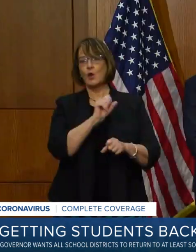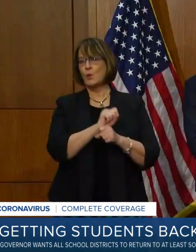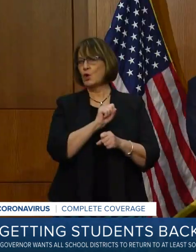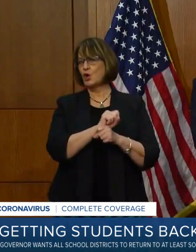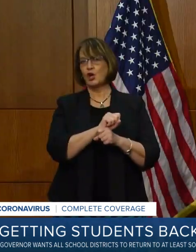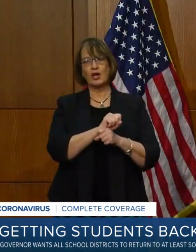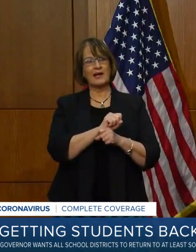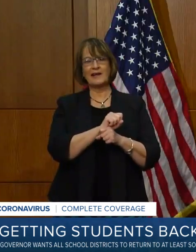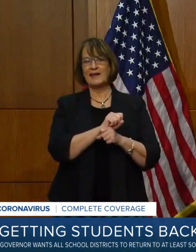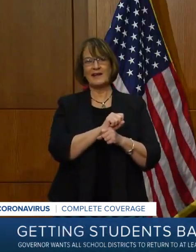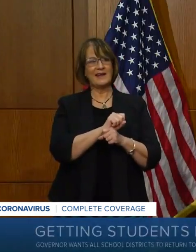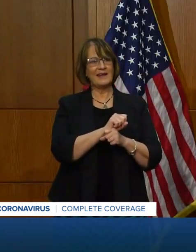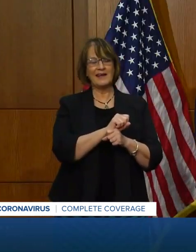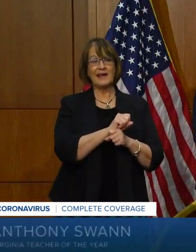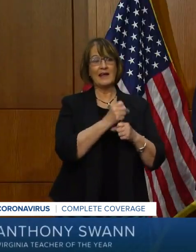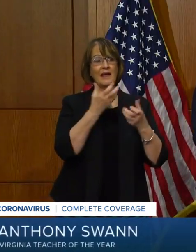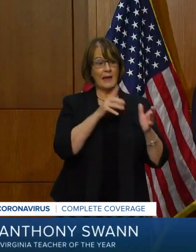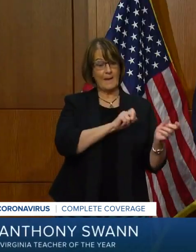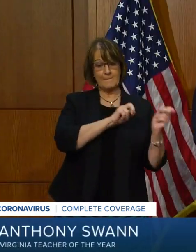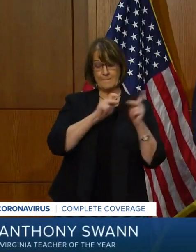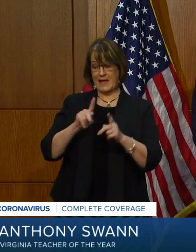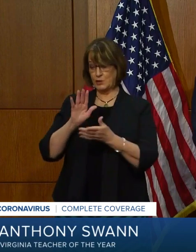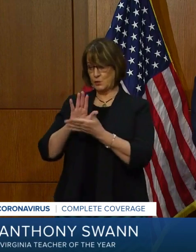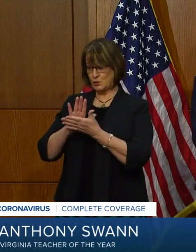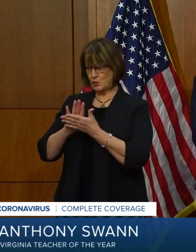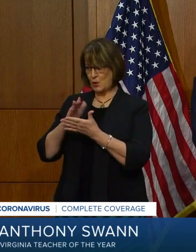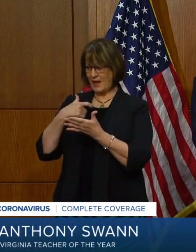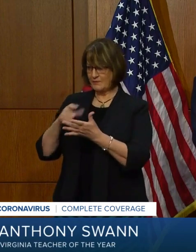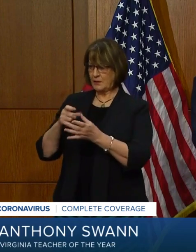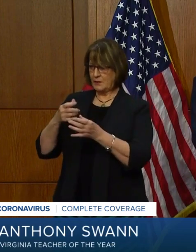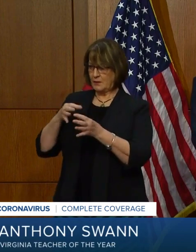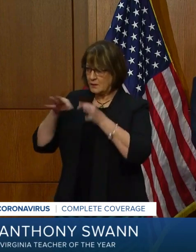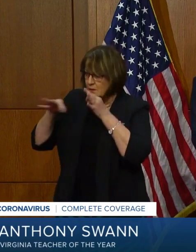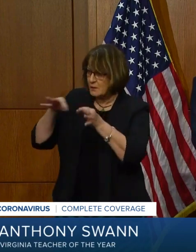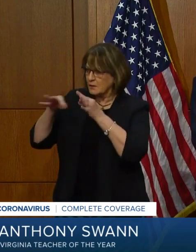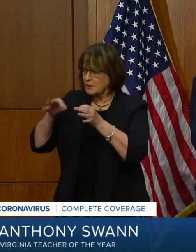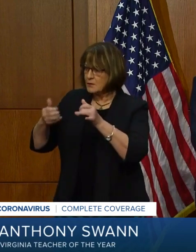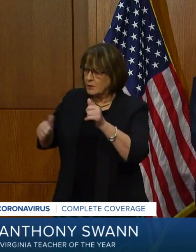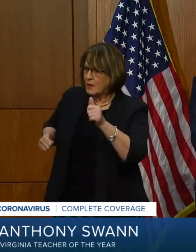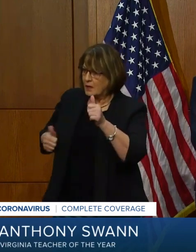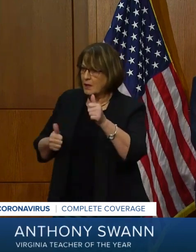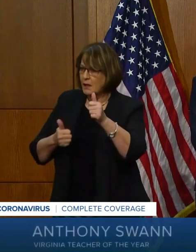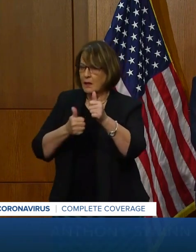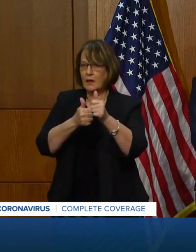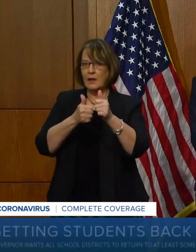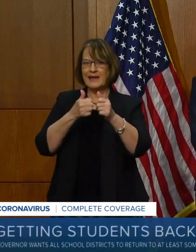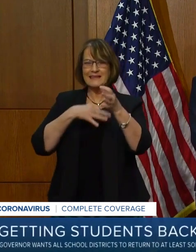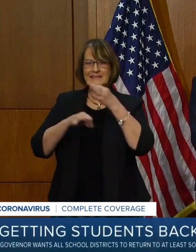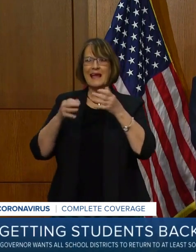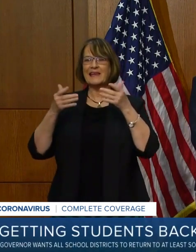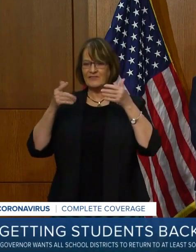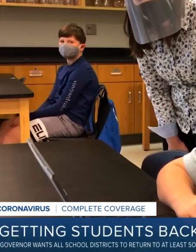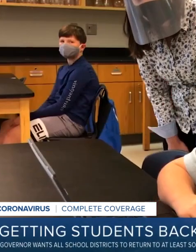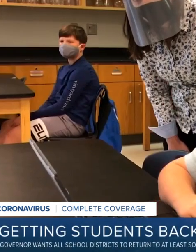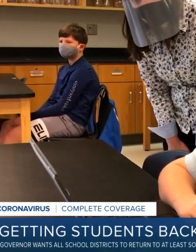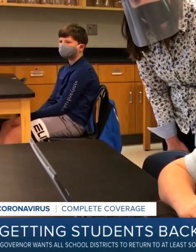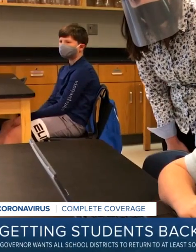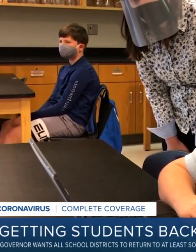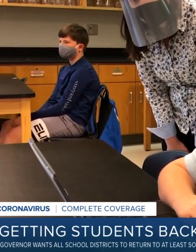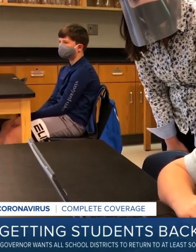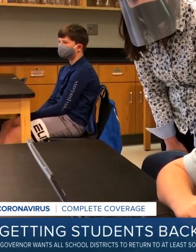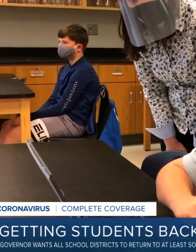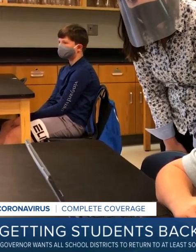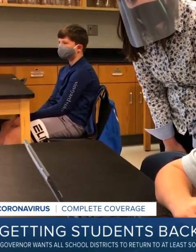returned to school, I had to play catch-up with them instead of being able to move forward with instruction and curriculum. However, the